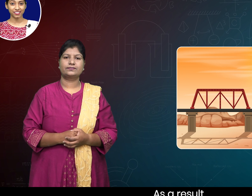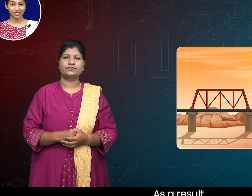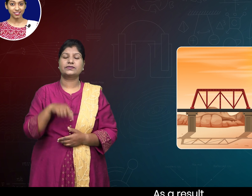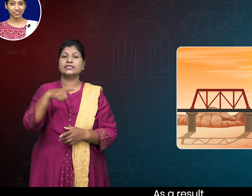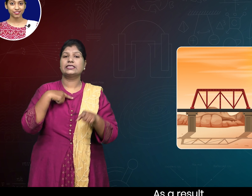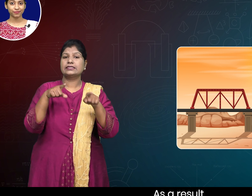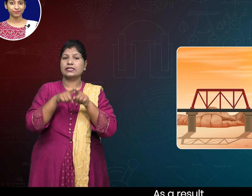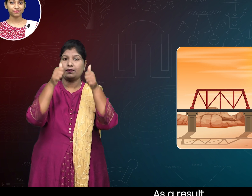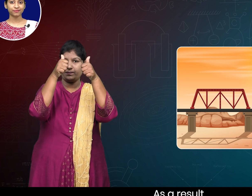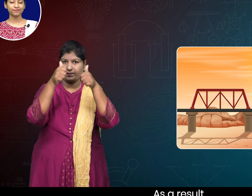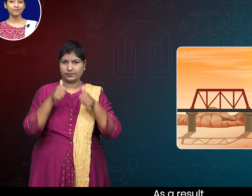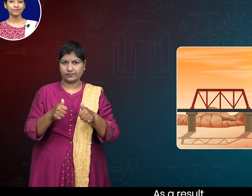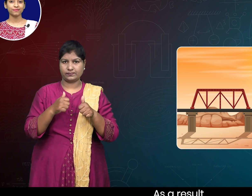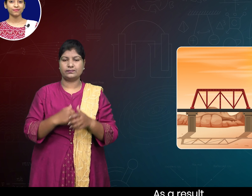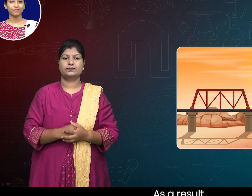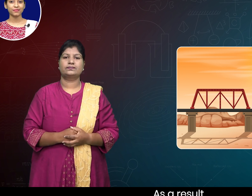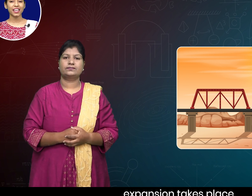As a result,